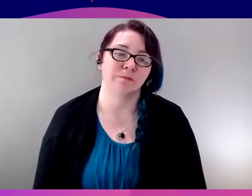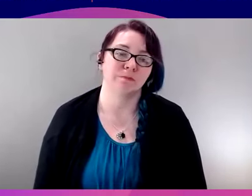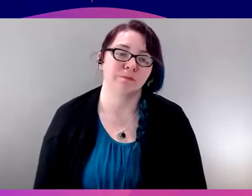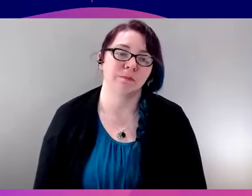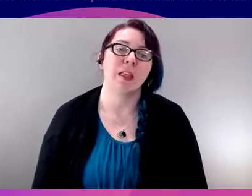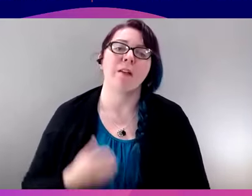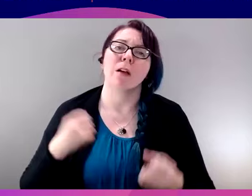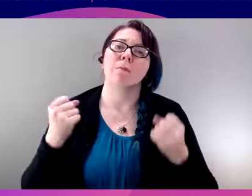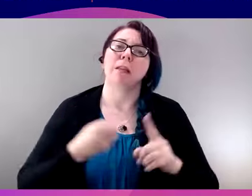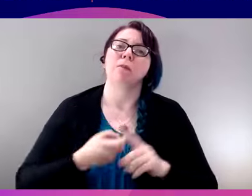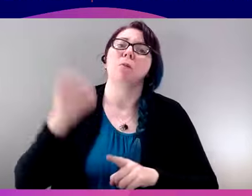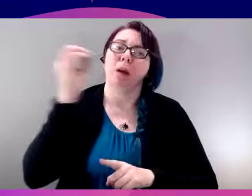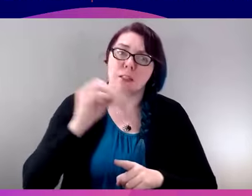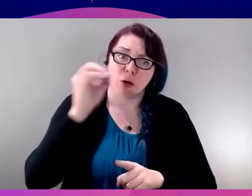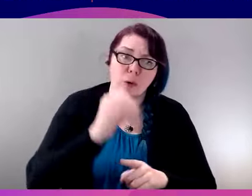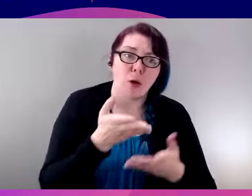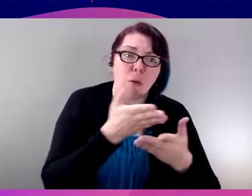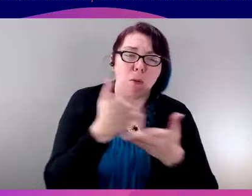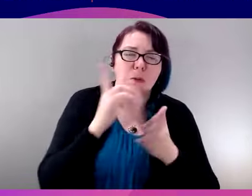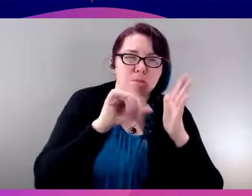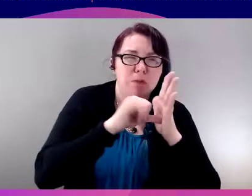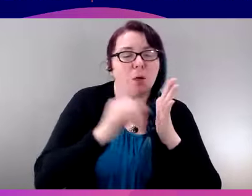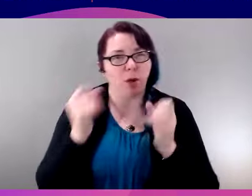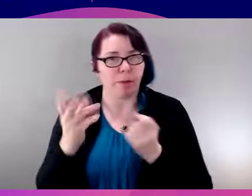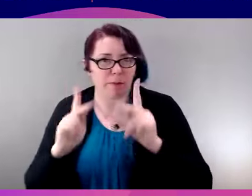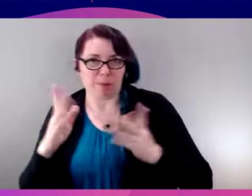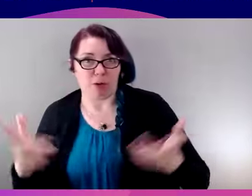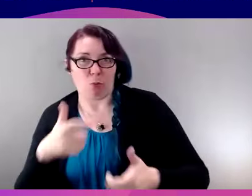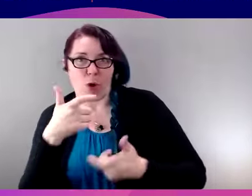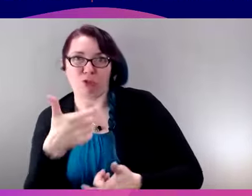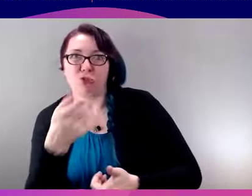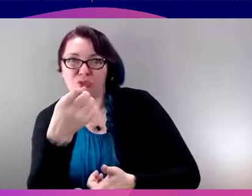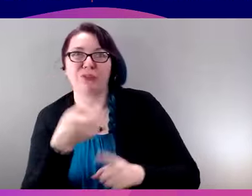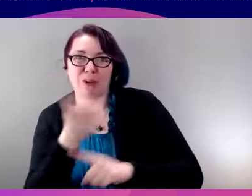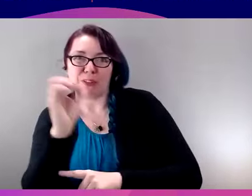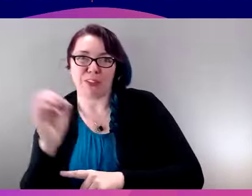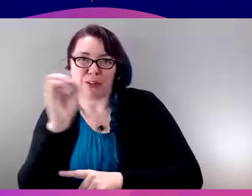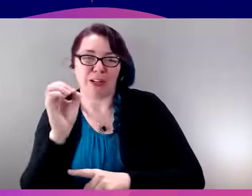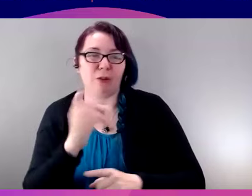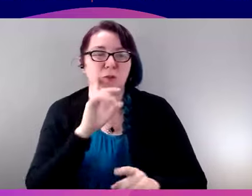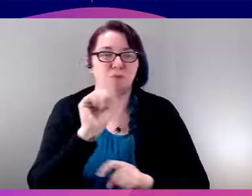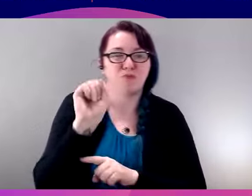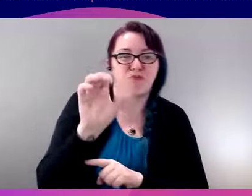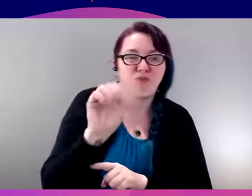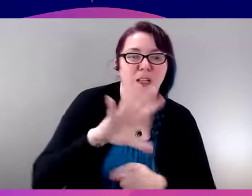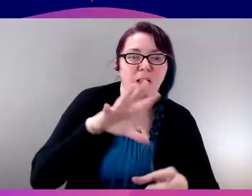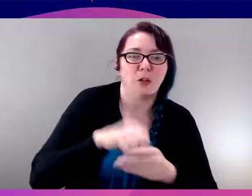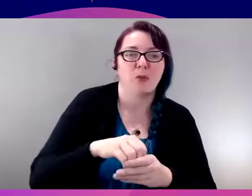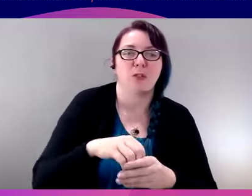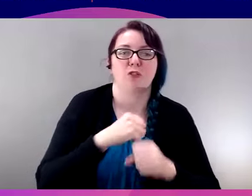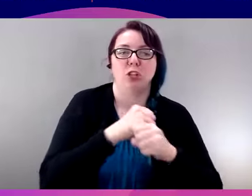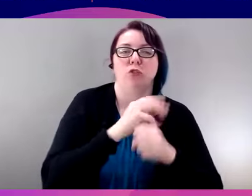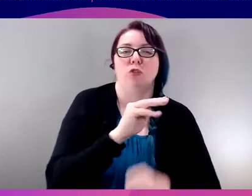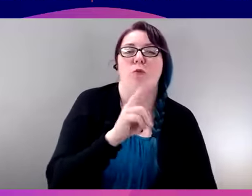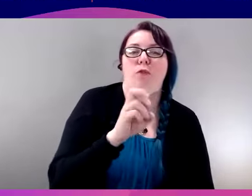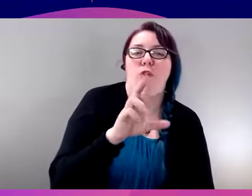in Ontario. This includes Shelter Movers, the Ontario Veterinary Medical Association, La